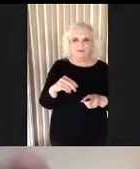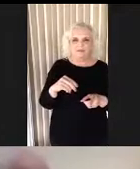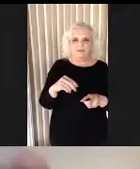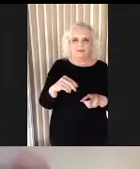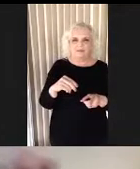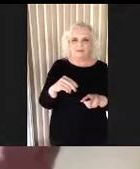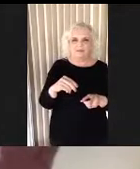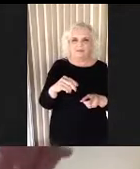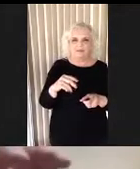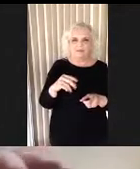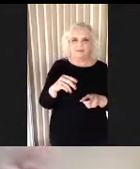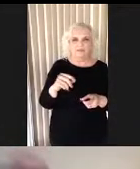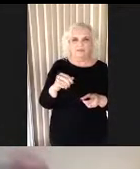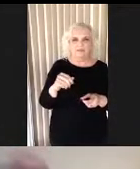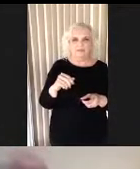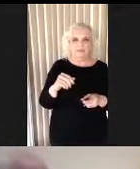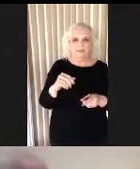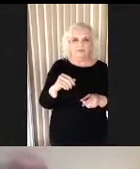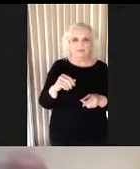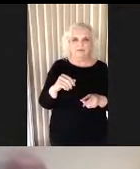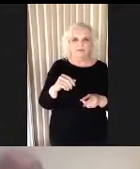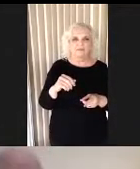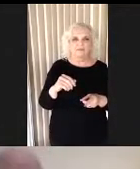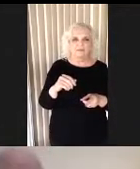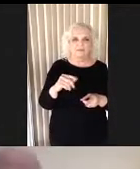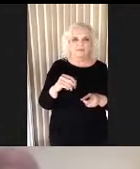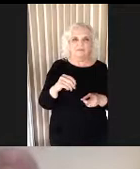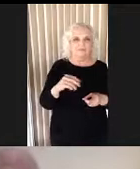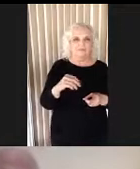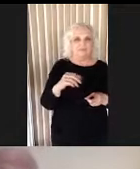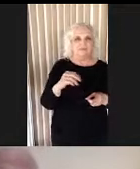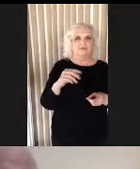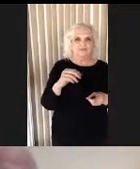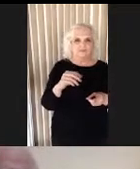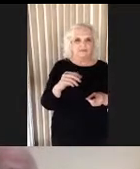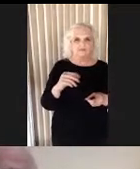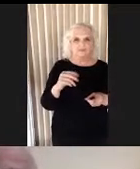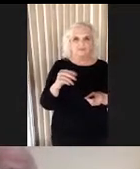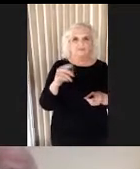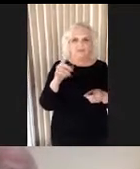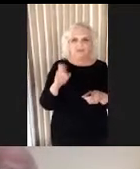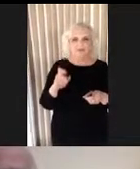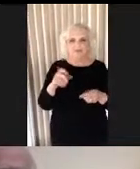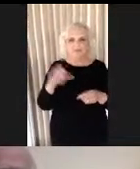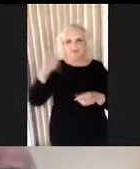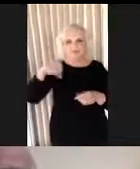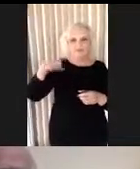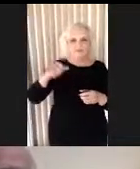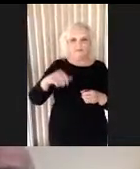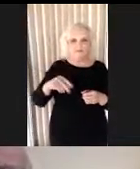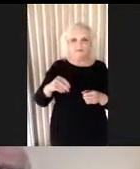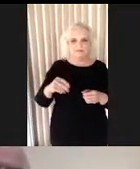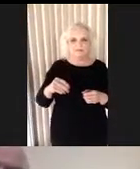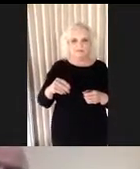of vertical? Then she'll be closer. Oh. Because it's vertical, so we get black sides around her. Yes,